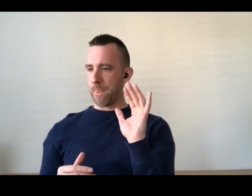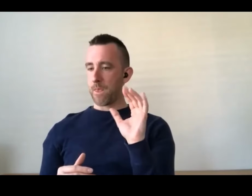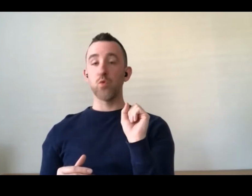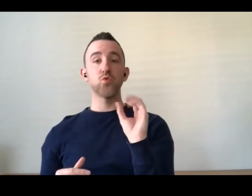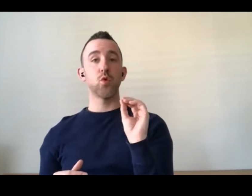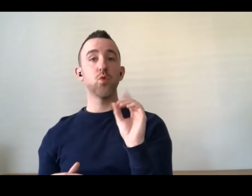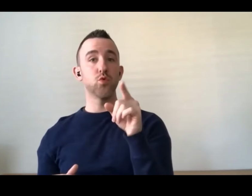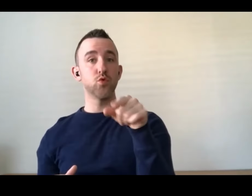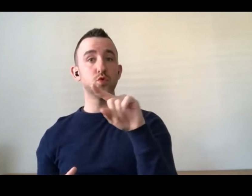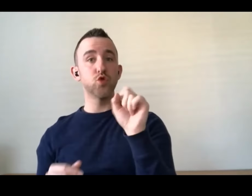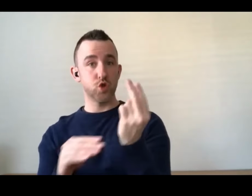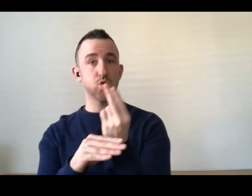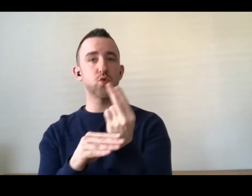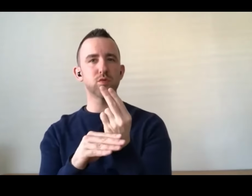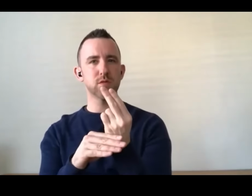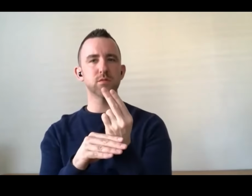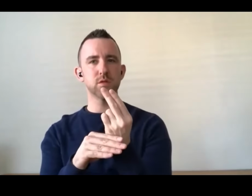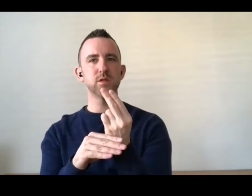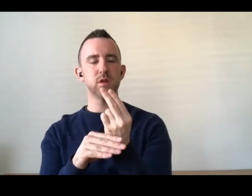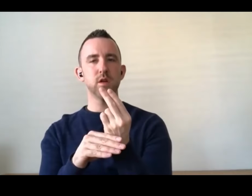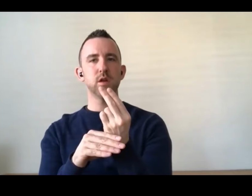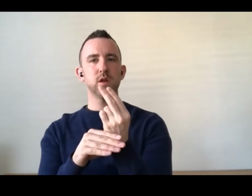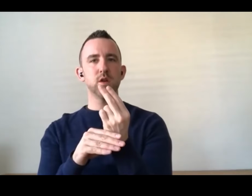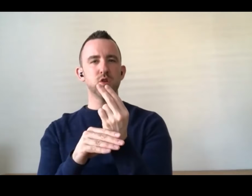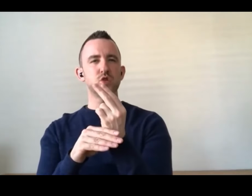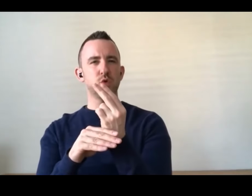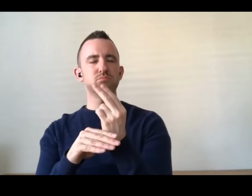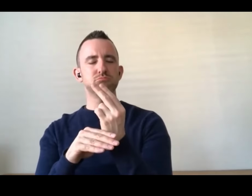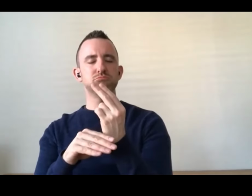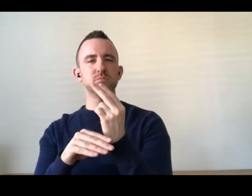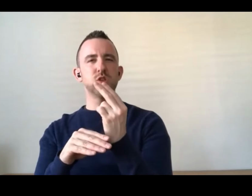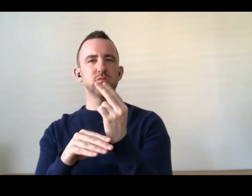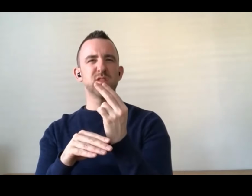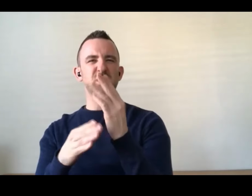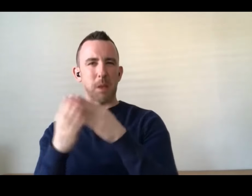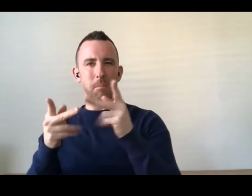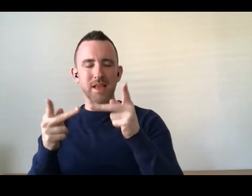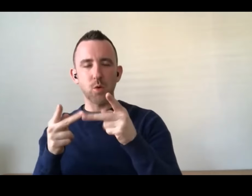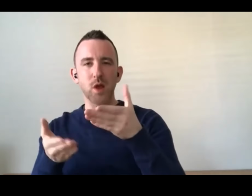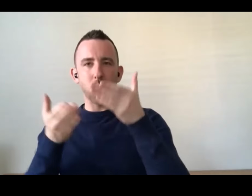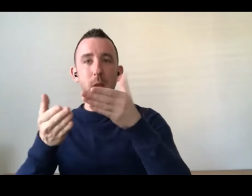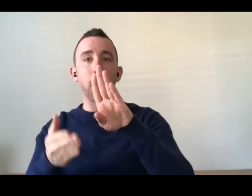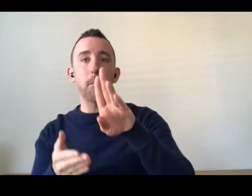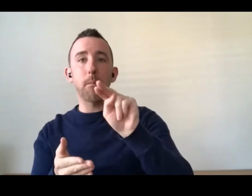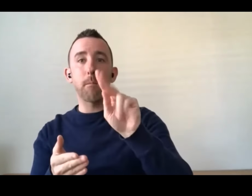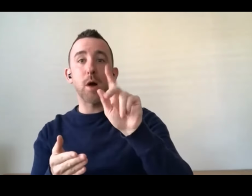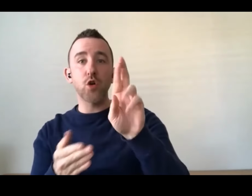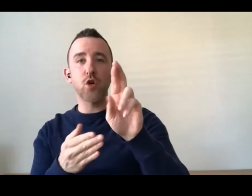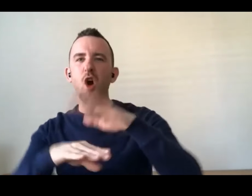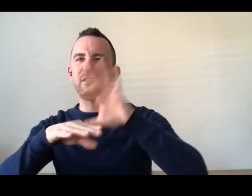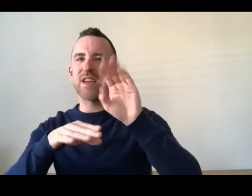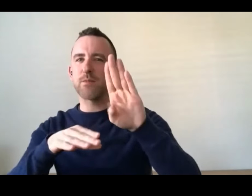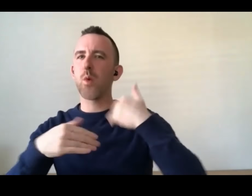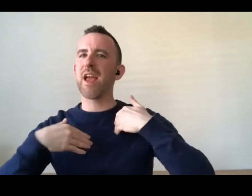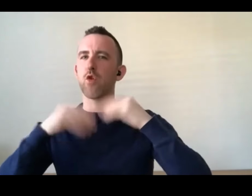you should use some of the places to help you build that team or join other teams. We can recommend the Bunker, the GISH Bunker on Facebook. We have a